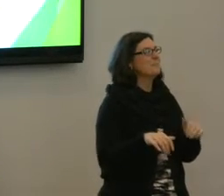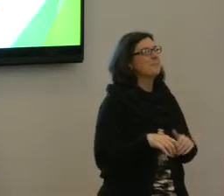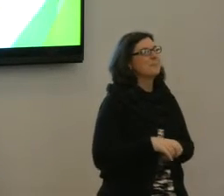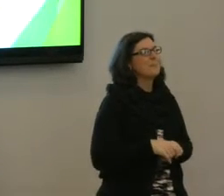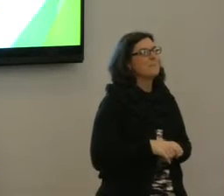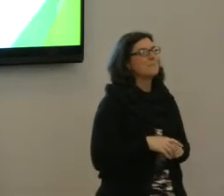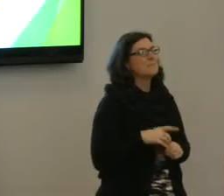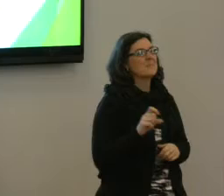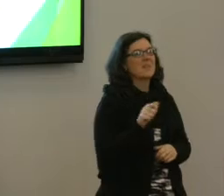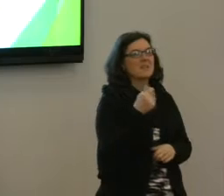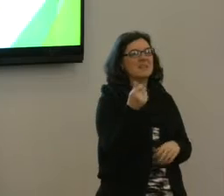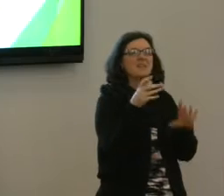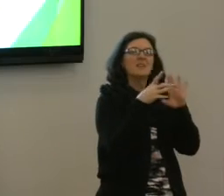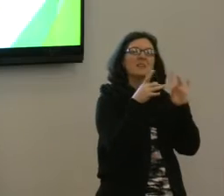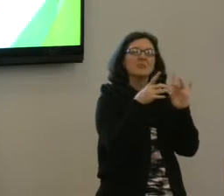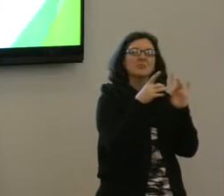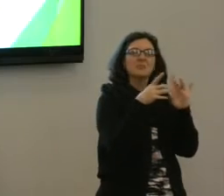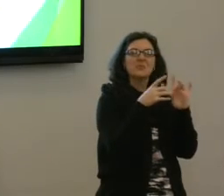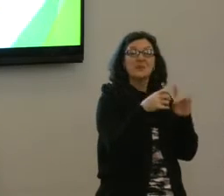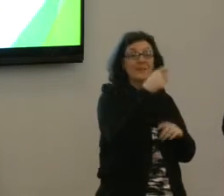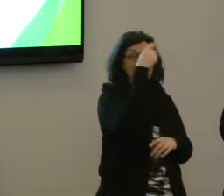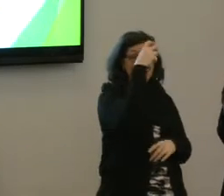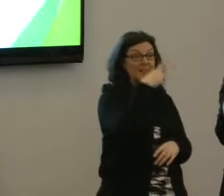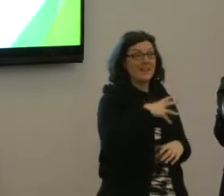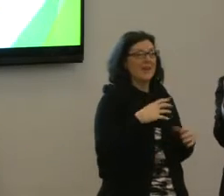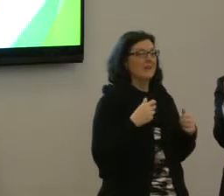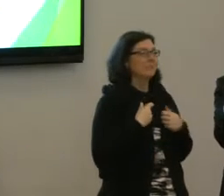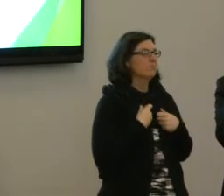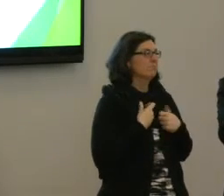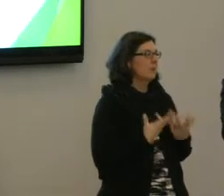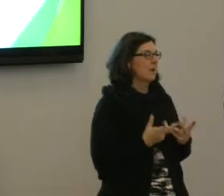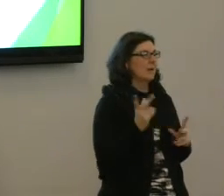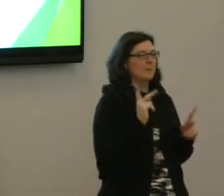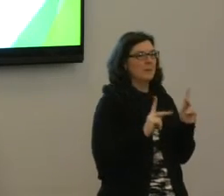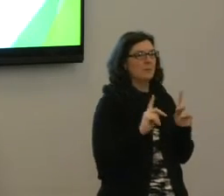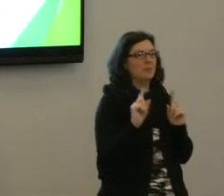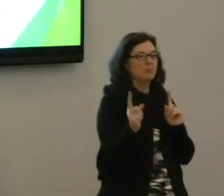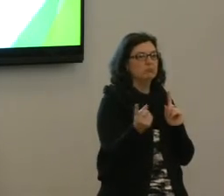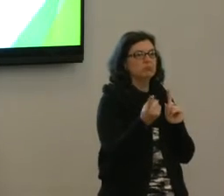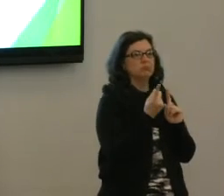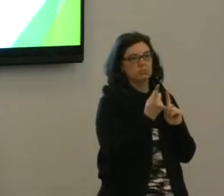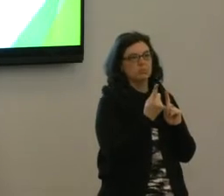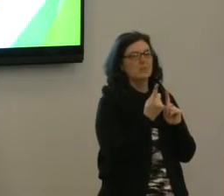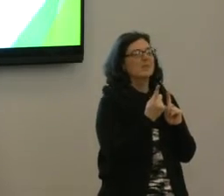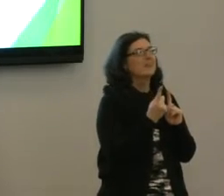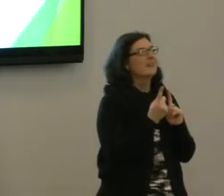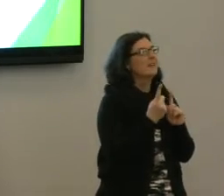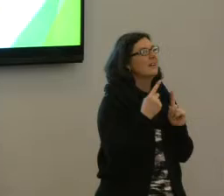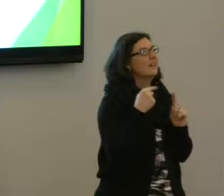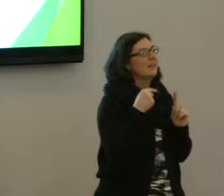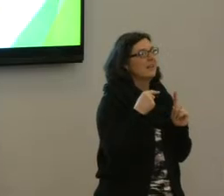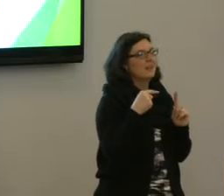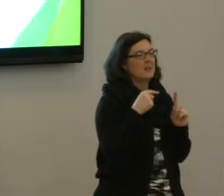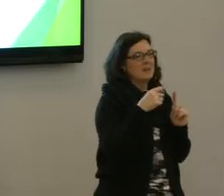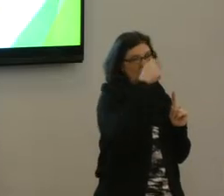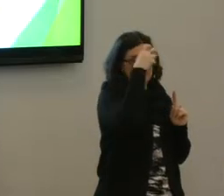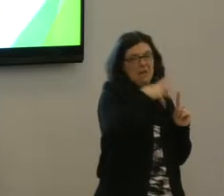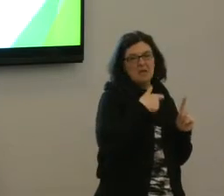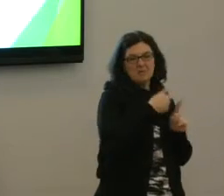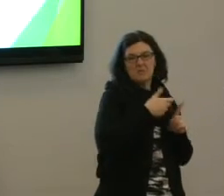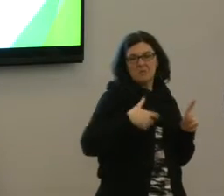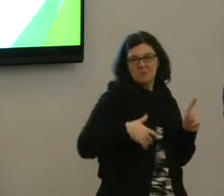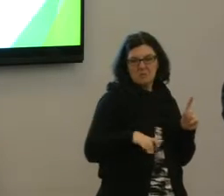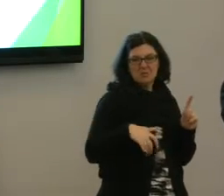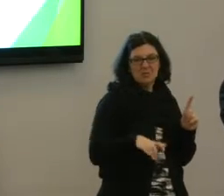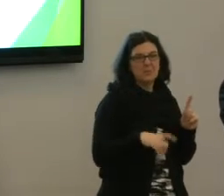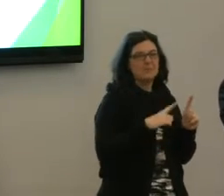favorite stories is about the guy who got tired of people telling him, walking up to him in the street, was in a chair, and wanting